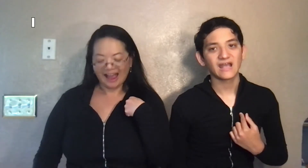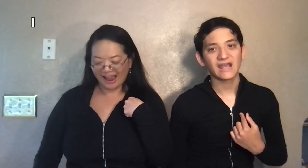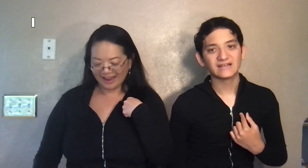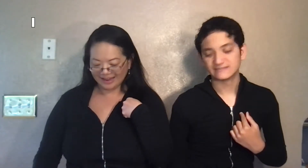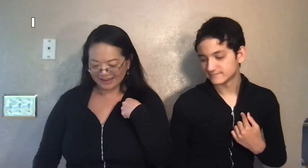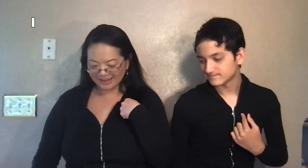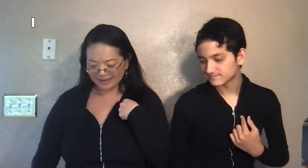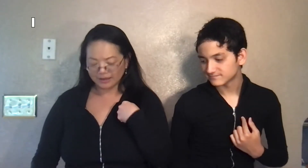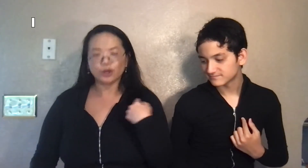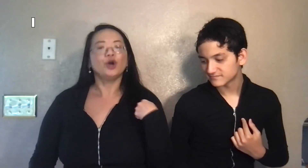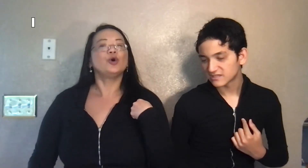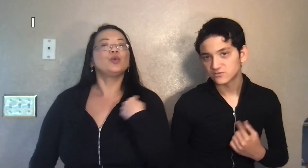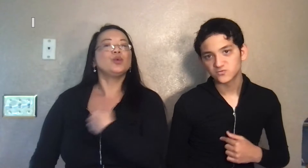I.